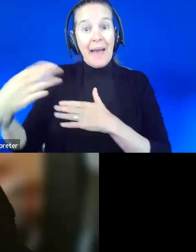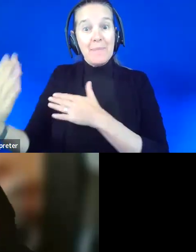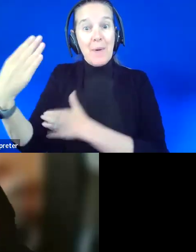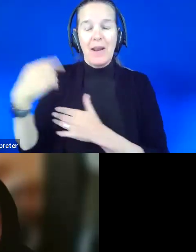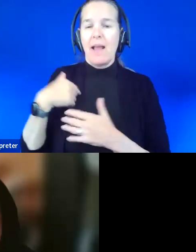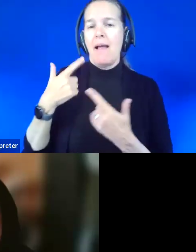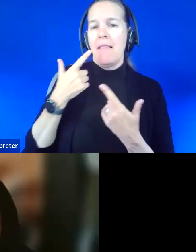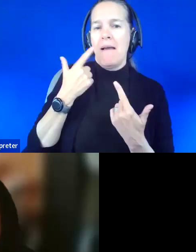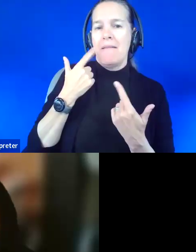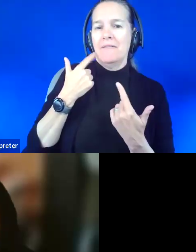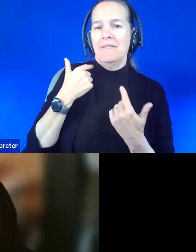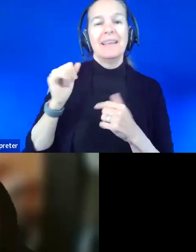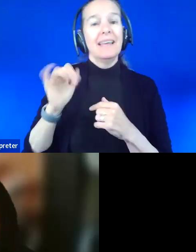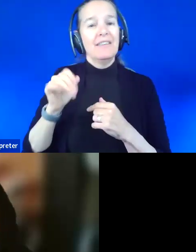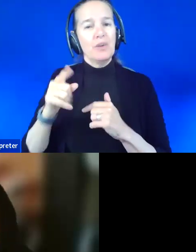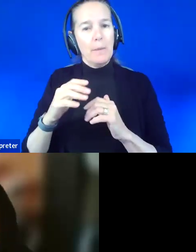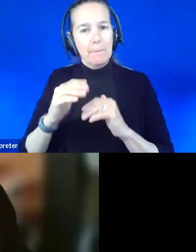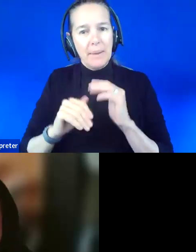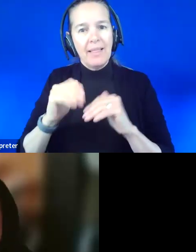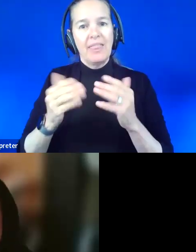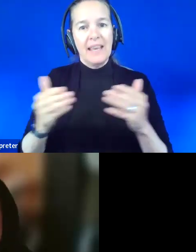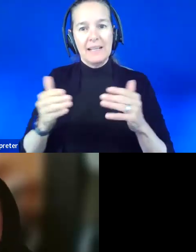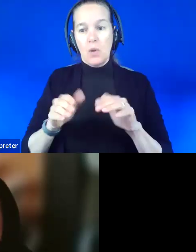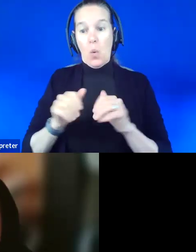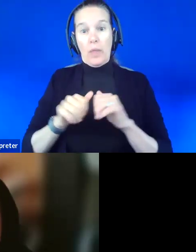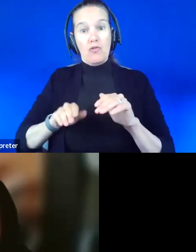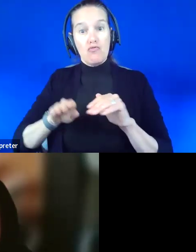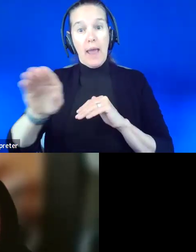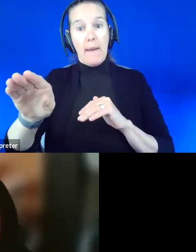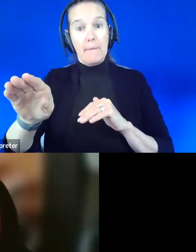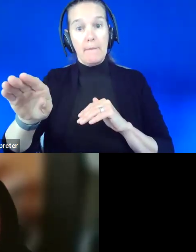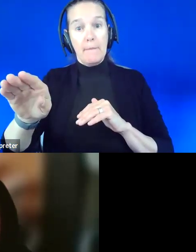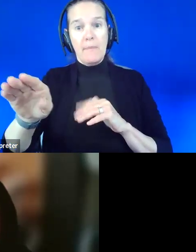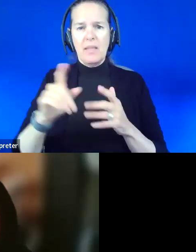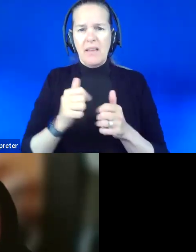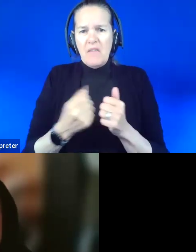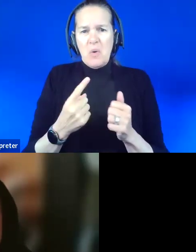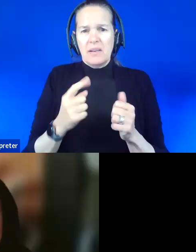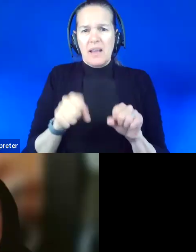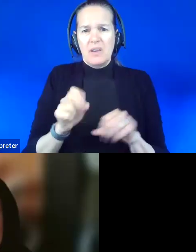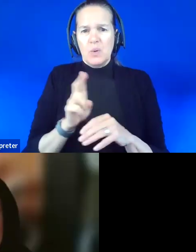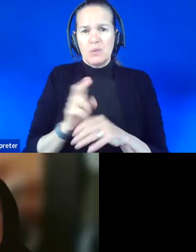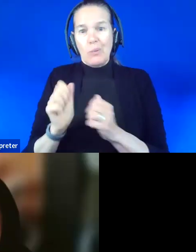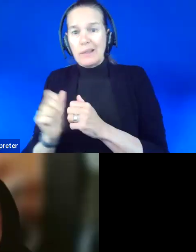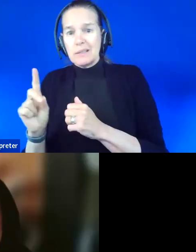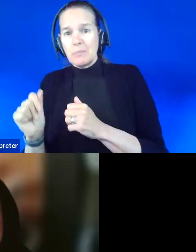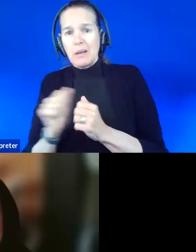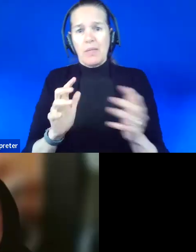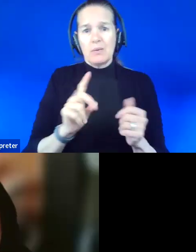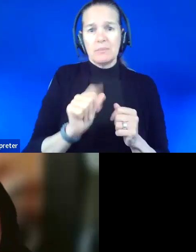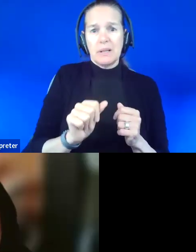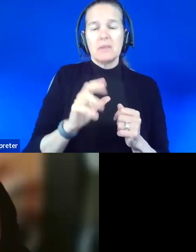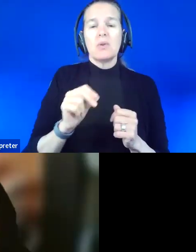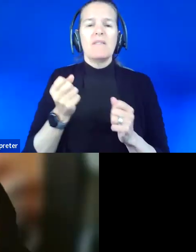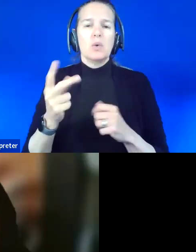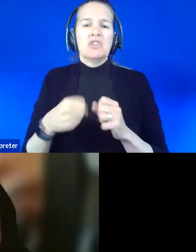that if you build things with that, a ramp instead of steps, everyone can use it. So that kind of stuck with me. And a few years ago, I went to a show